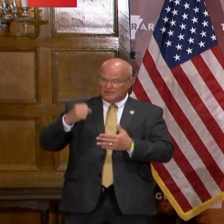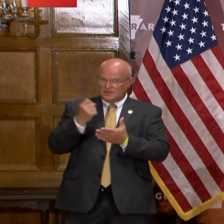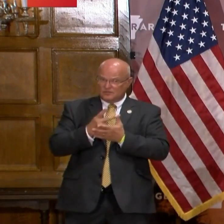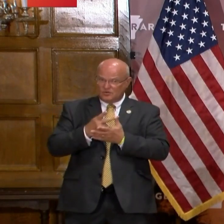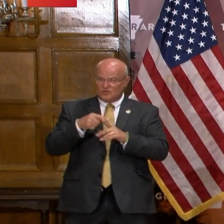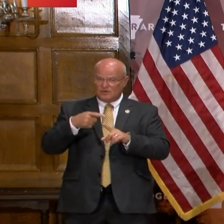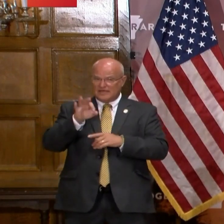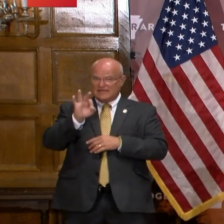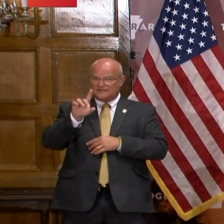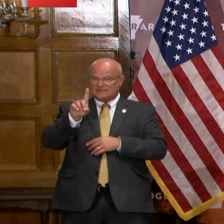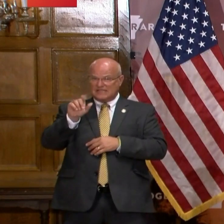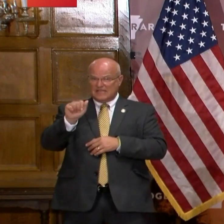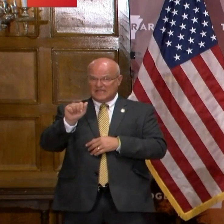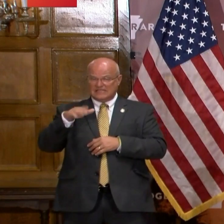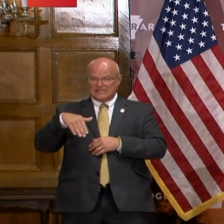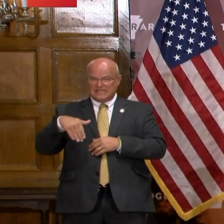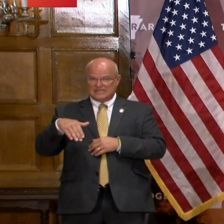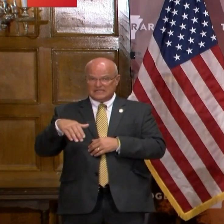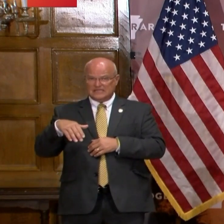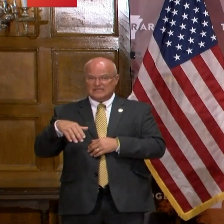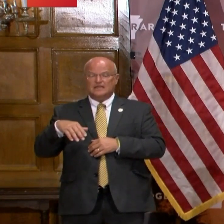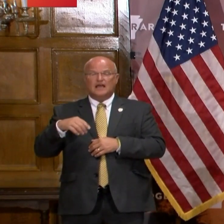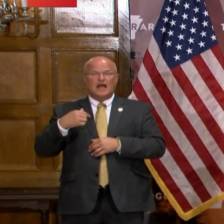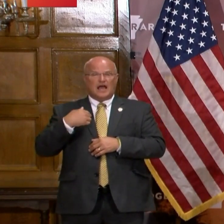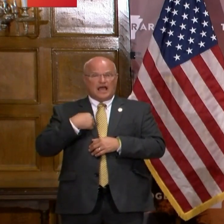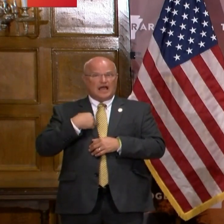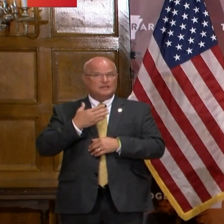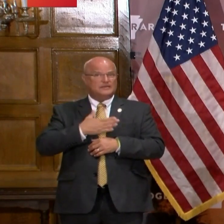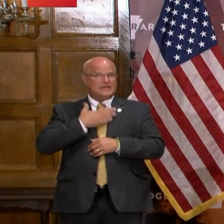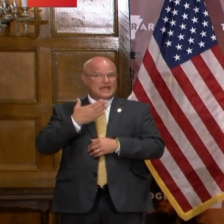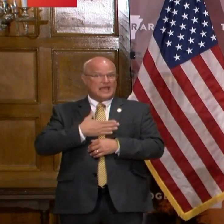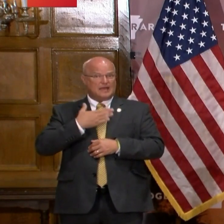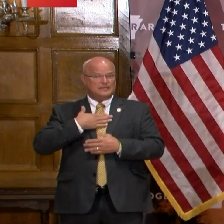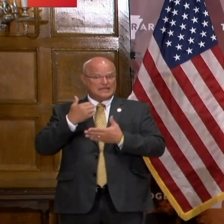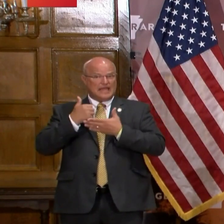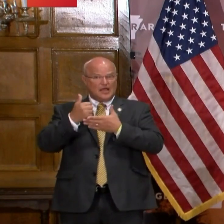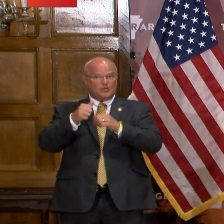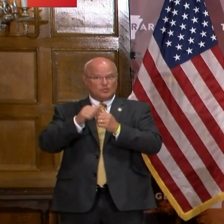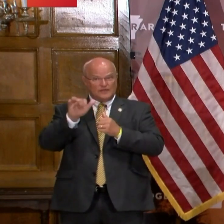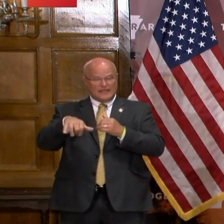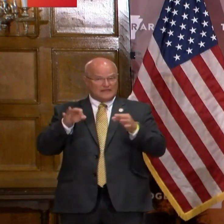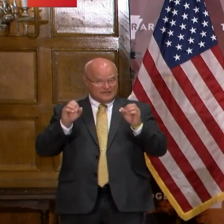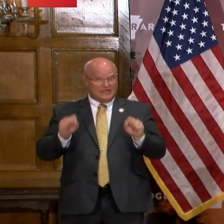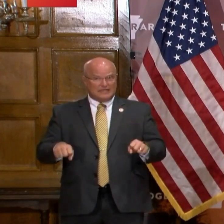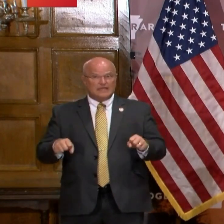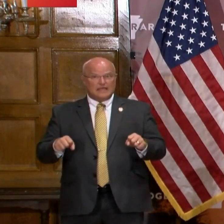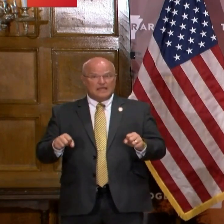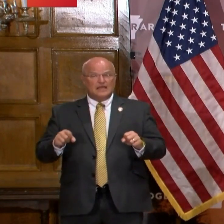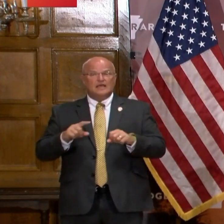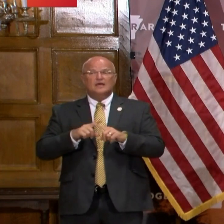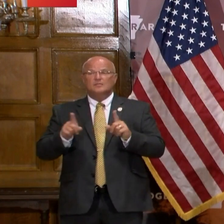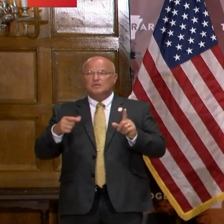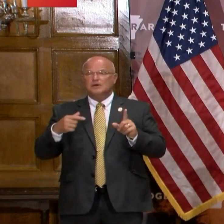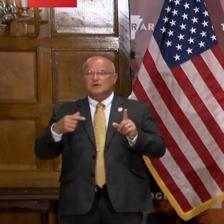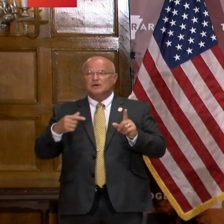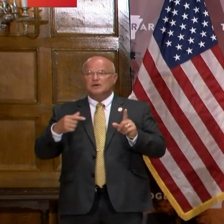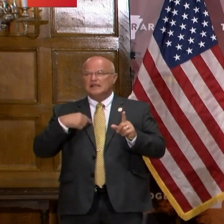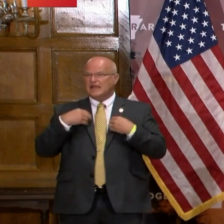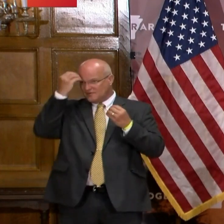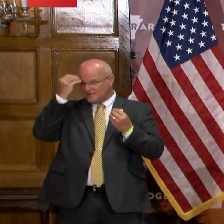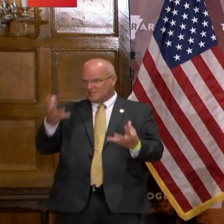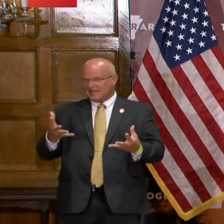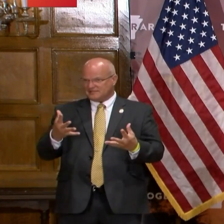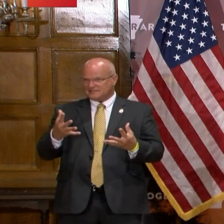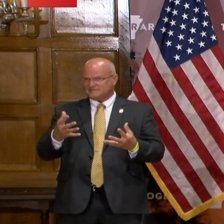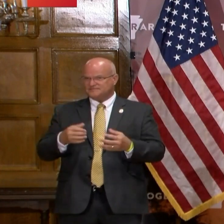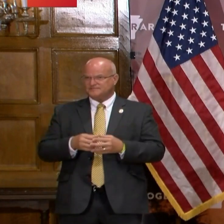been approved by the FDA yet. I'd be glad to help on that, but I just need to have more